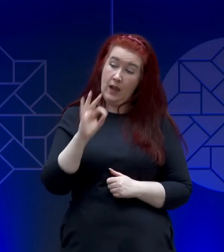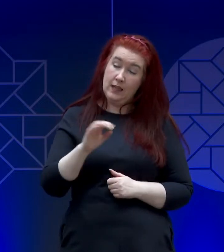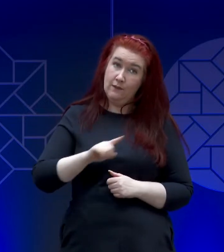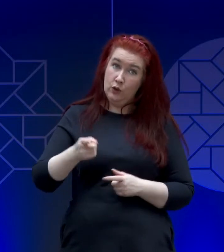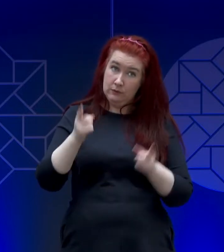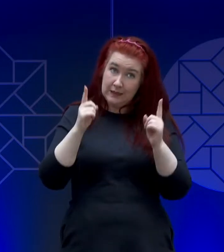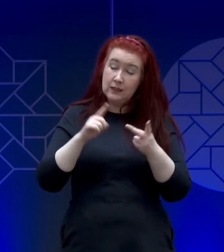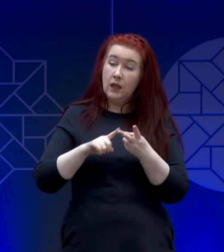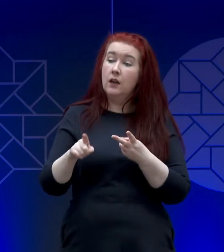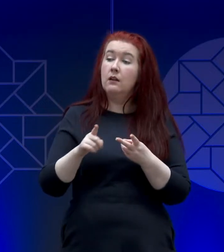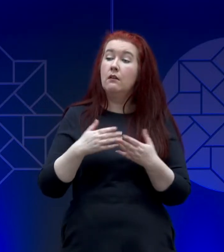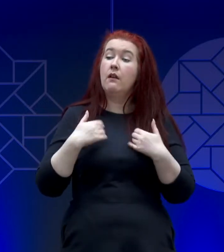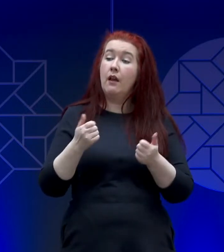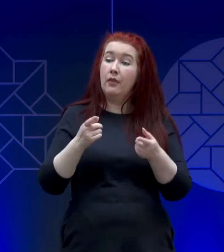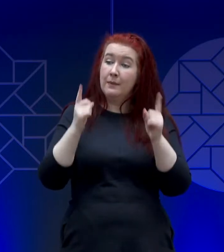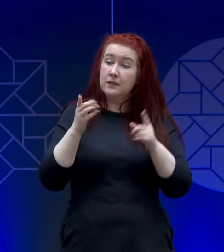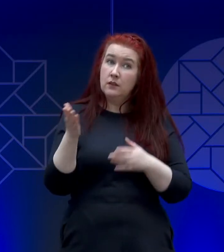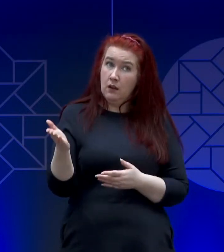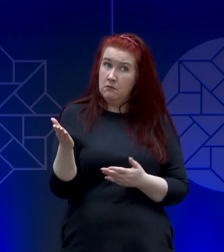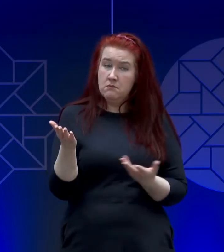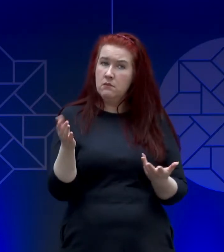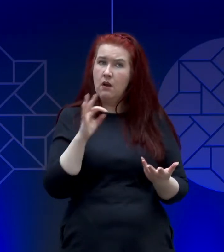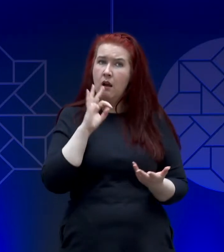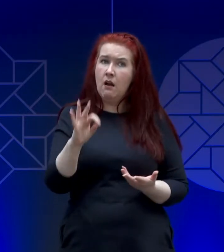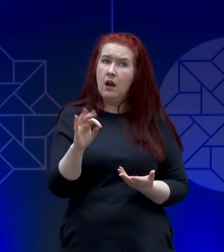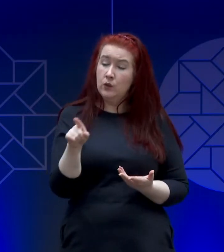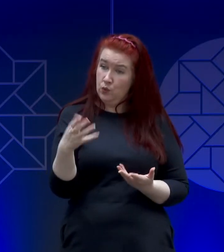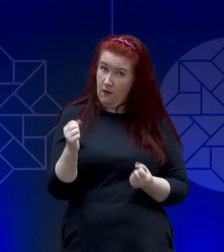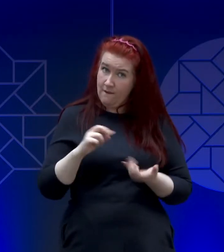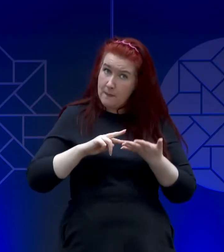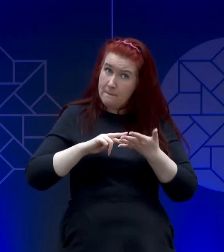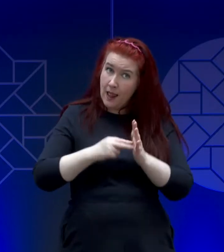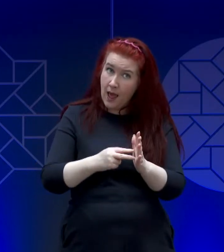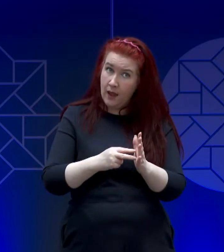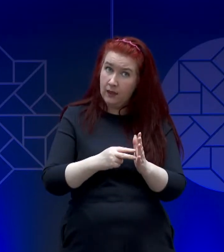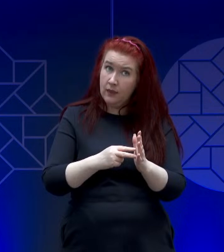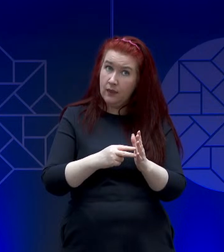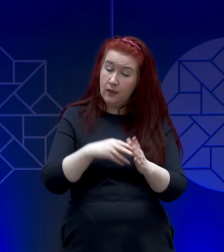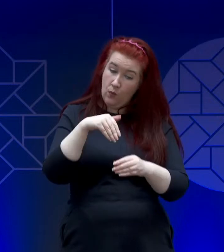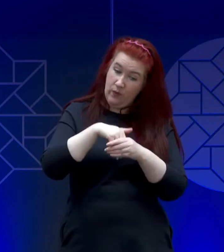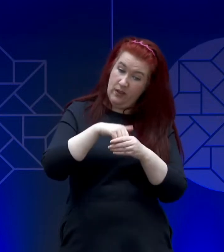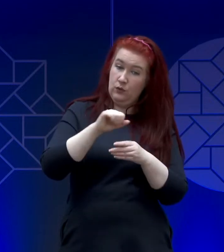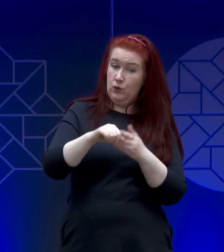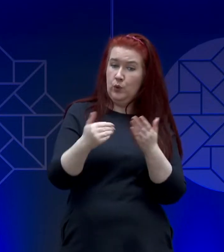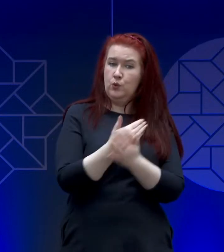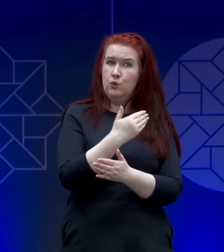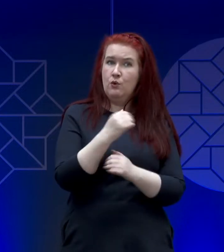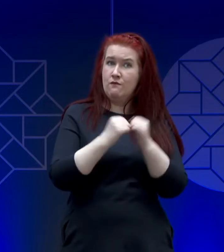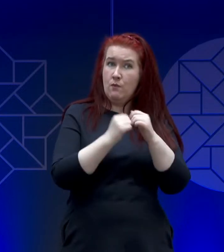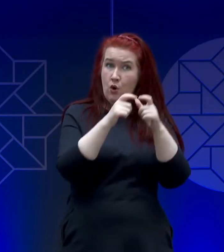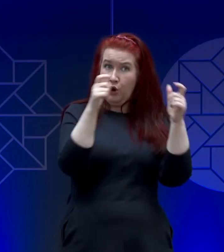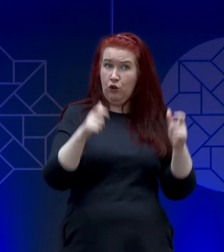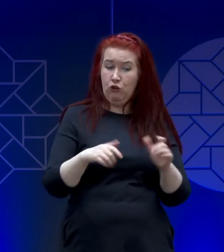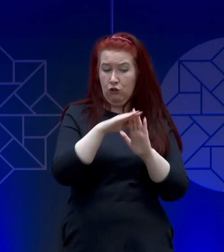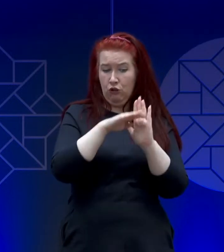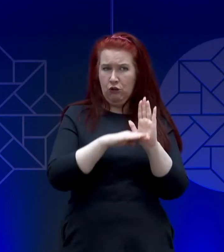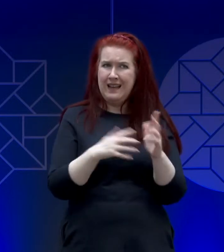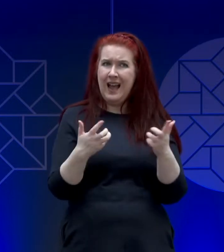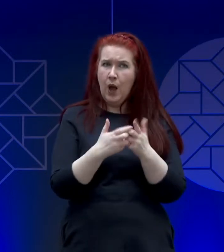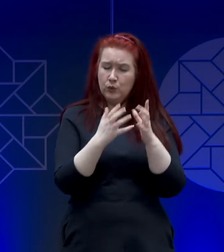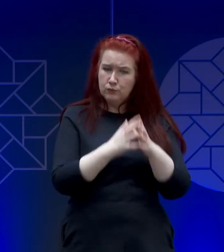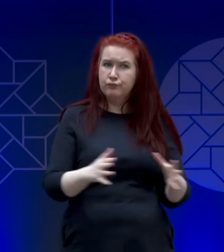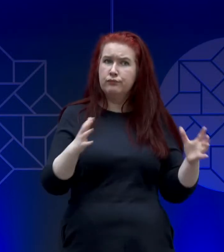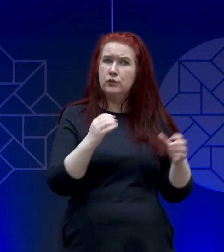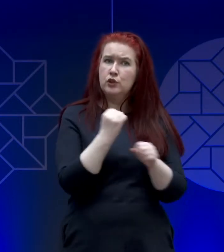and Cabinet Secretary have a plan within this new framework on how to boost